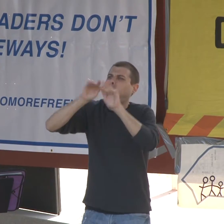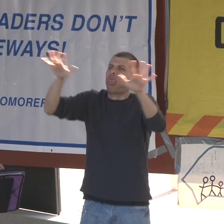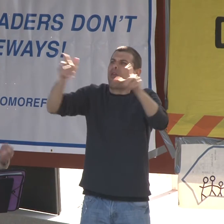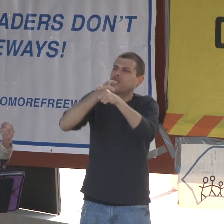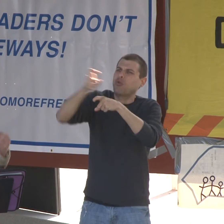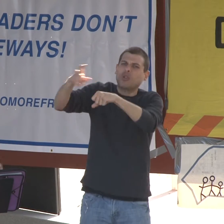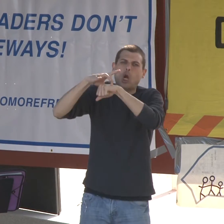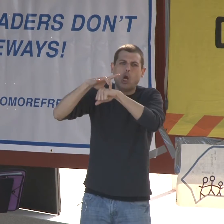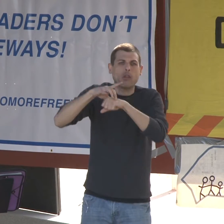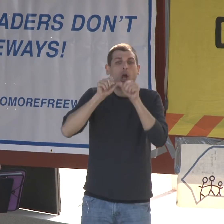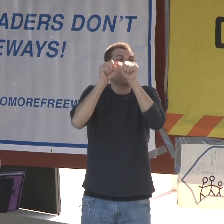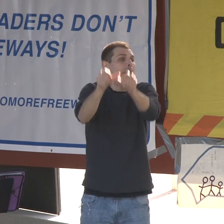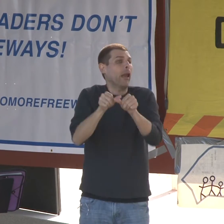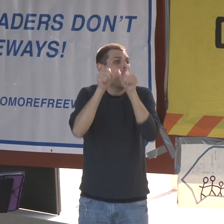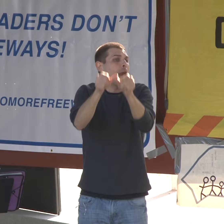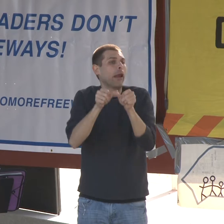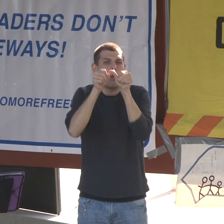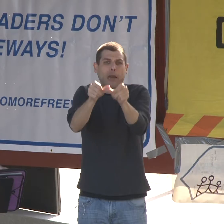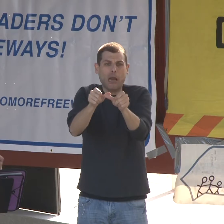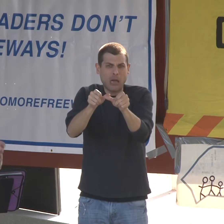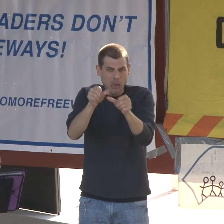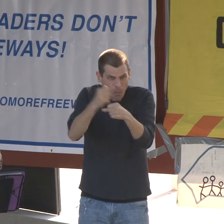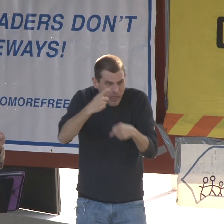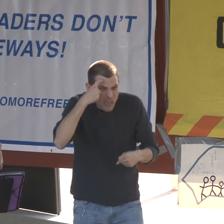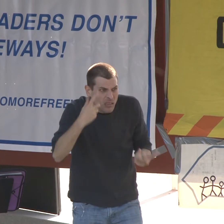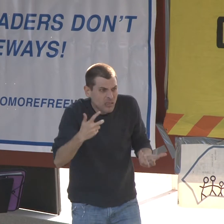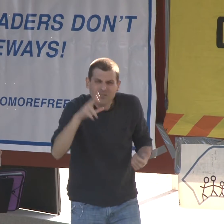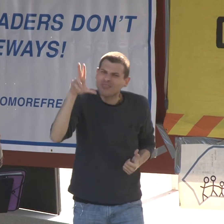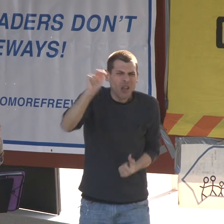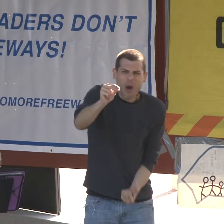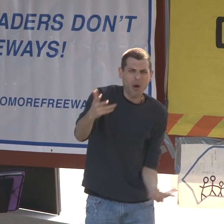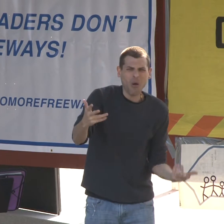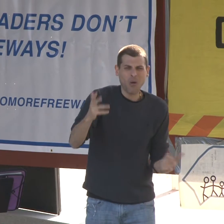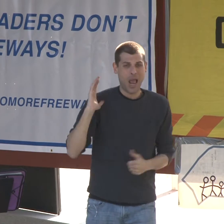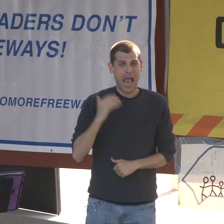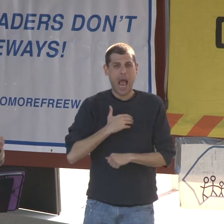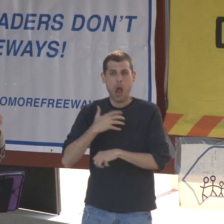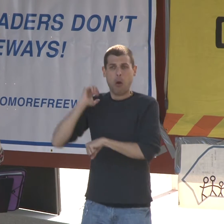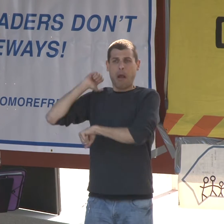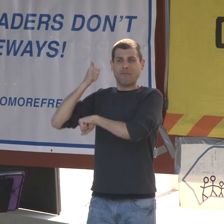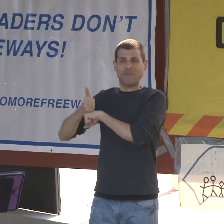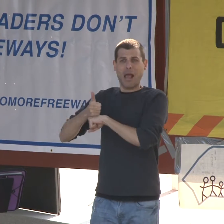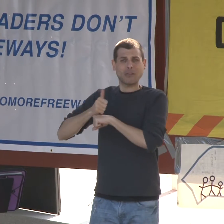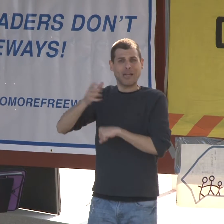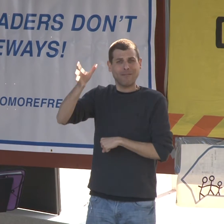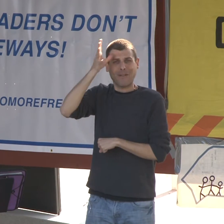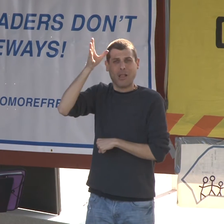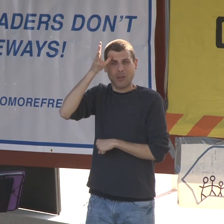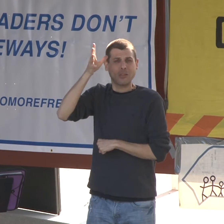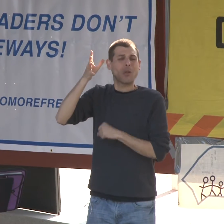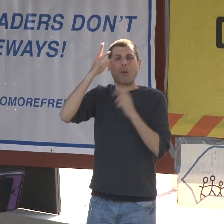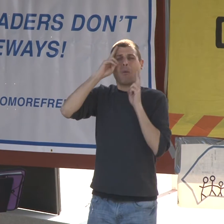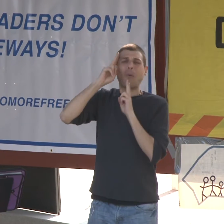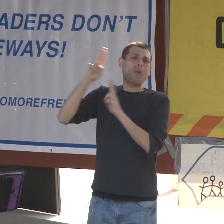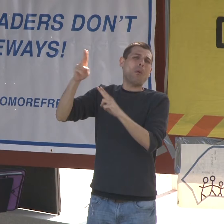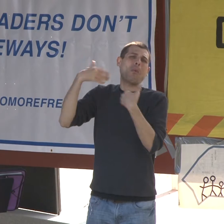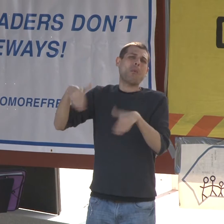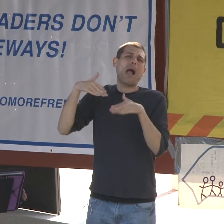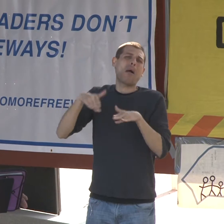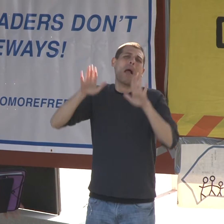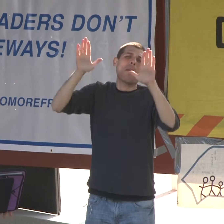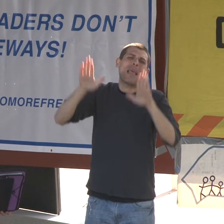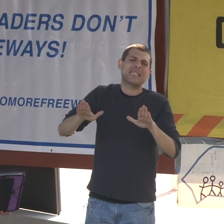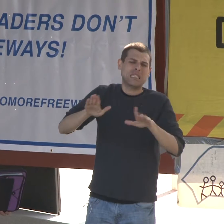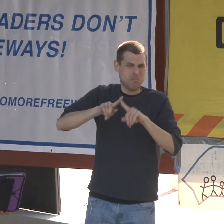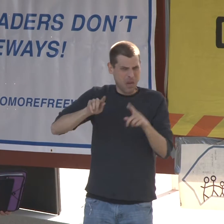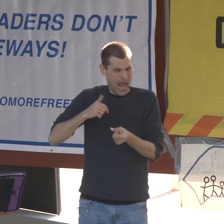is killing us rational? Our founding fathers, they are saints among slavers. Their initial inclination